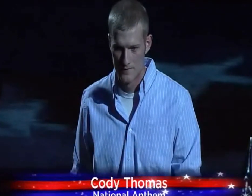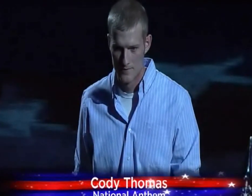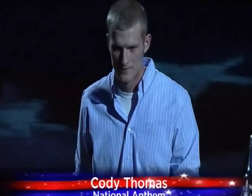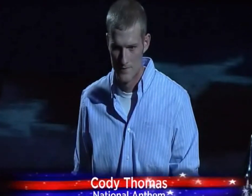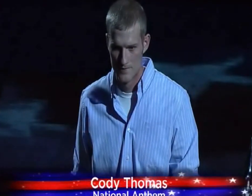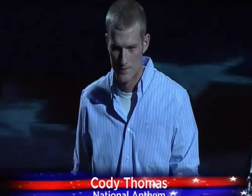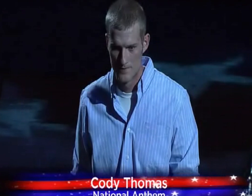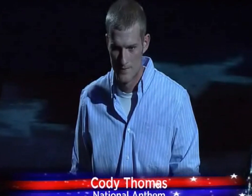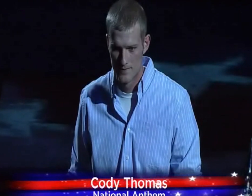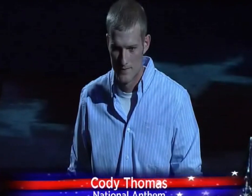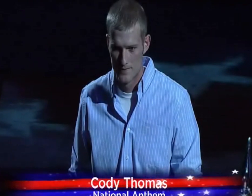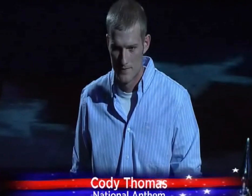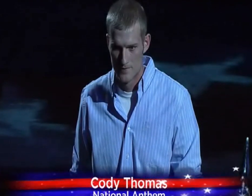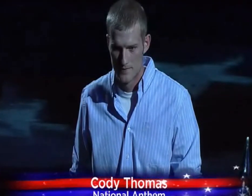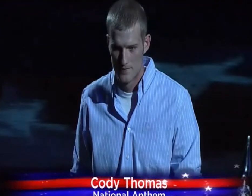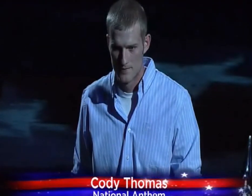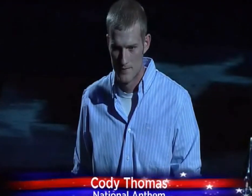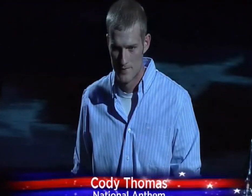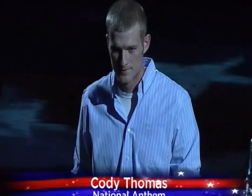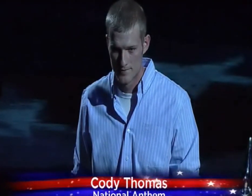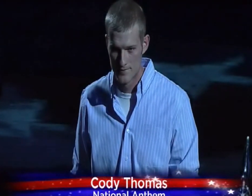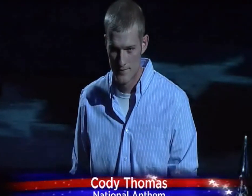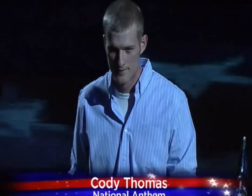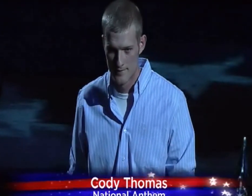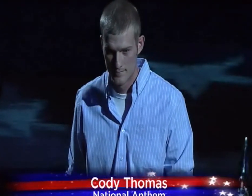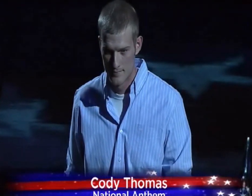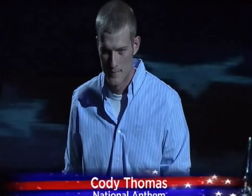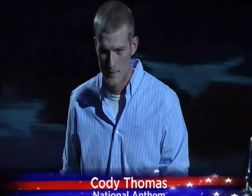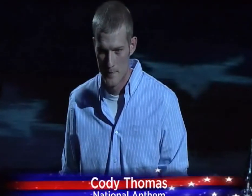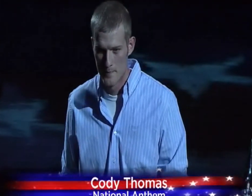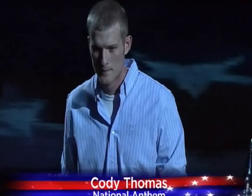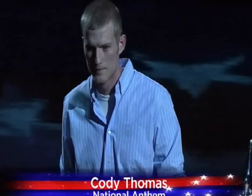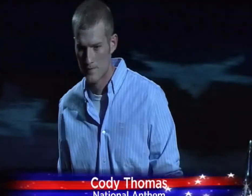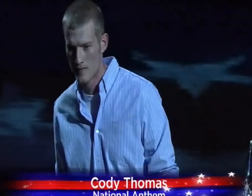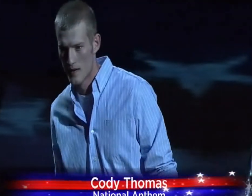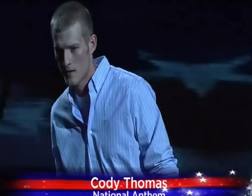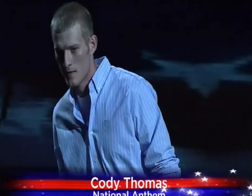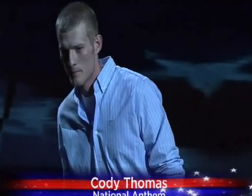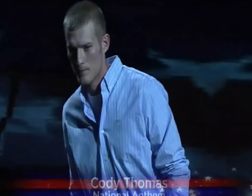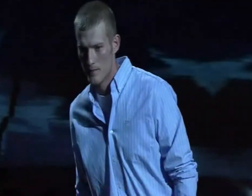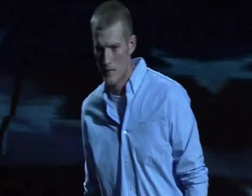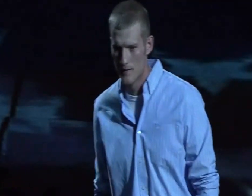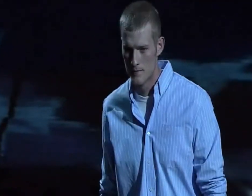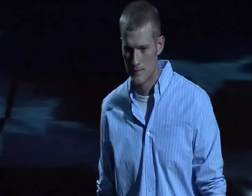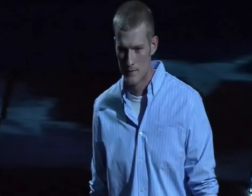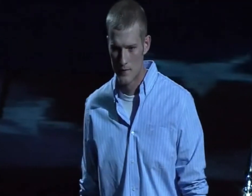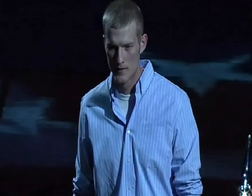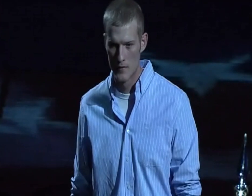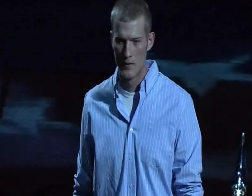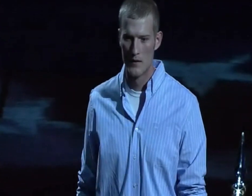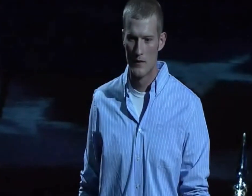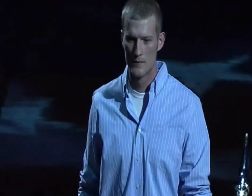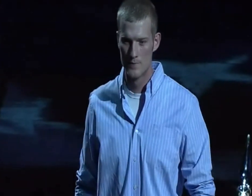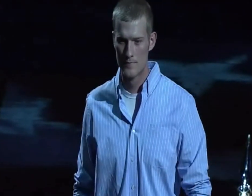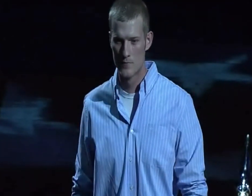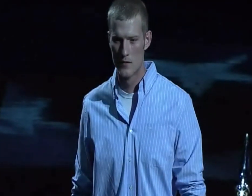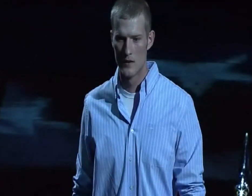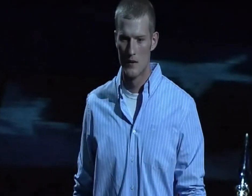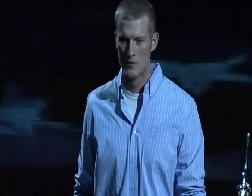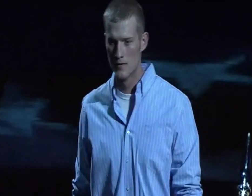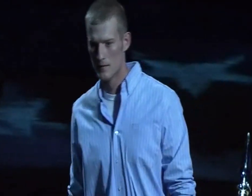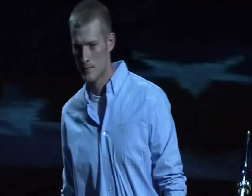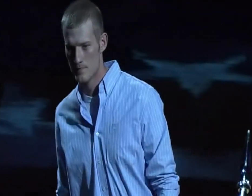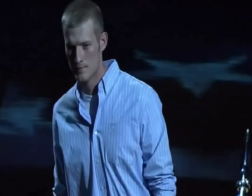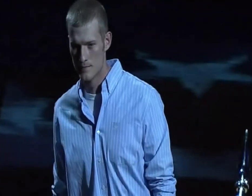tonight's national anthem. Accompanying tonight's vocalist and performing in American Sign Language, please welcome from Moore Norman